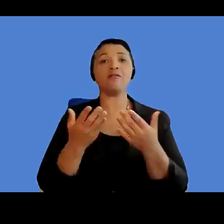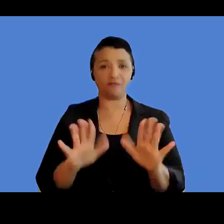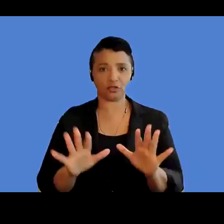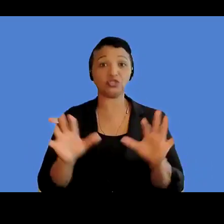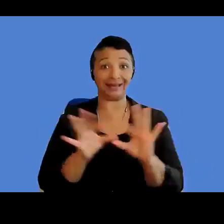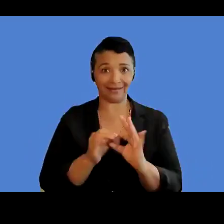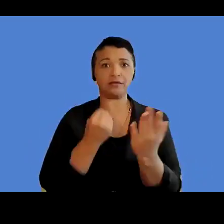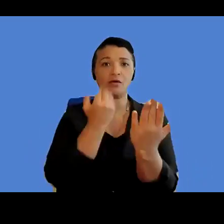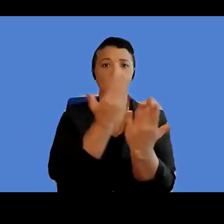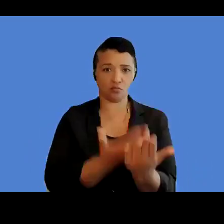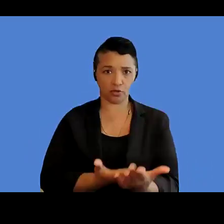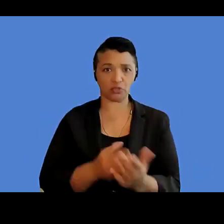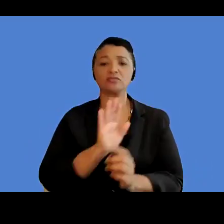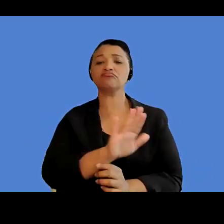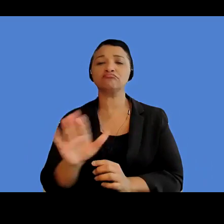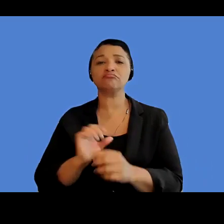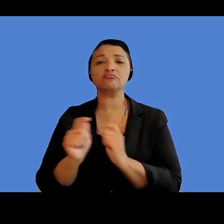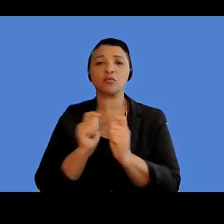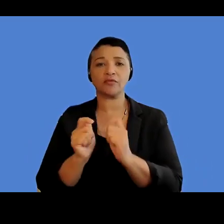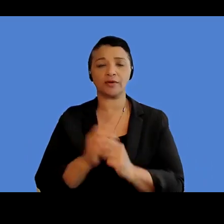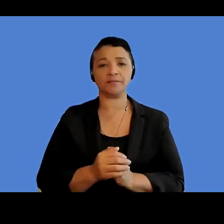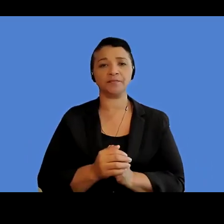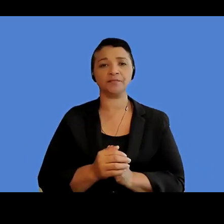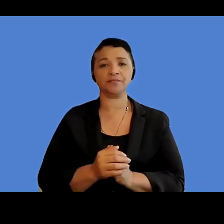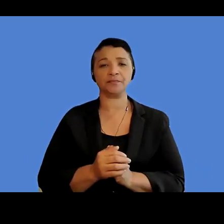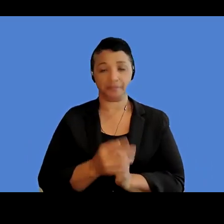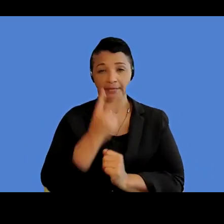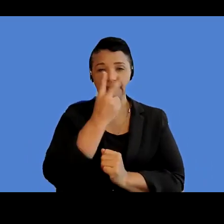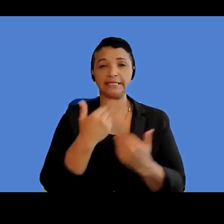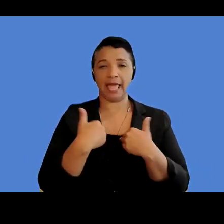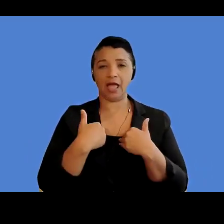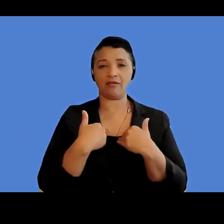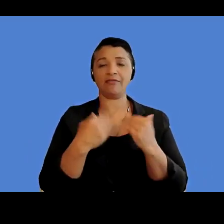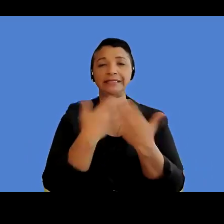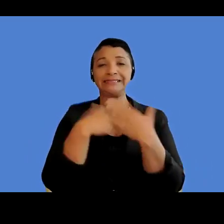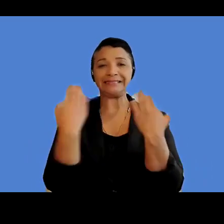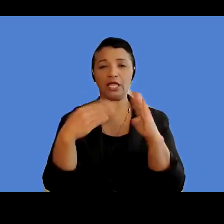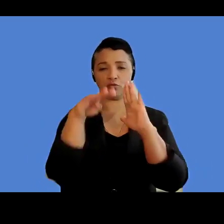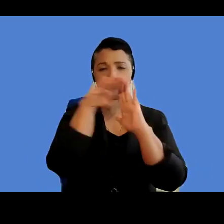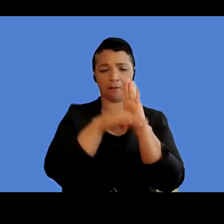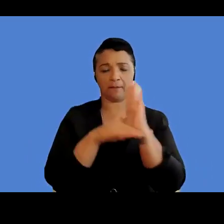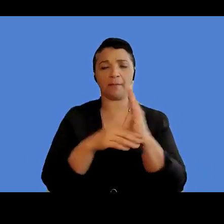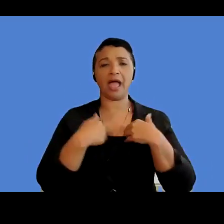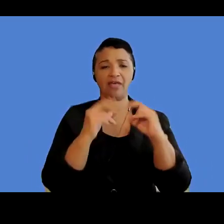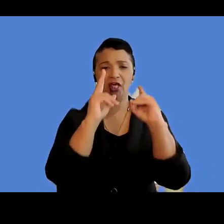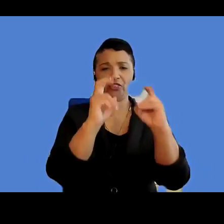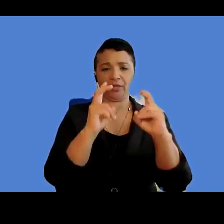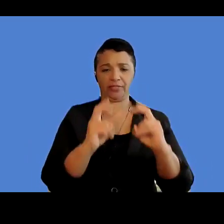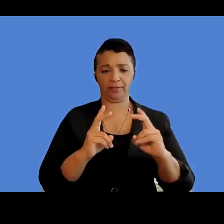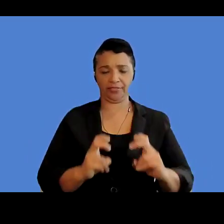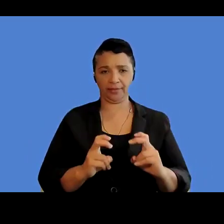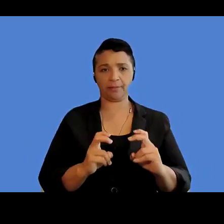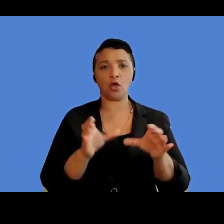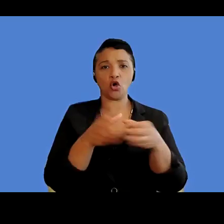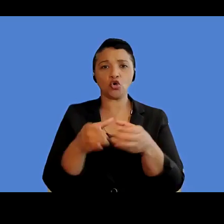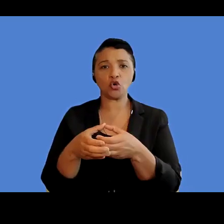For each of the thematic sessions, we have a focus on implementation. What does this